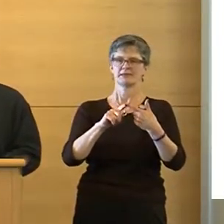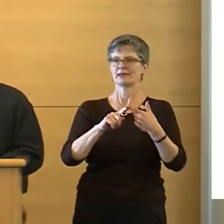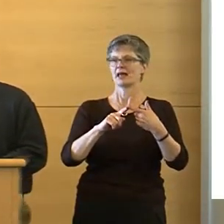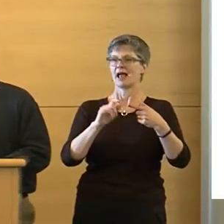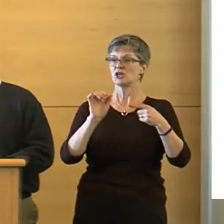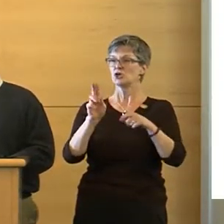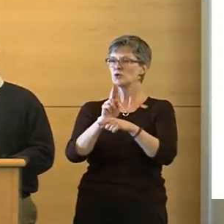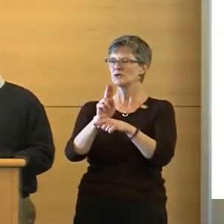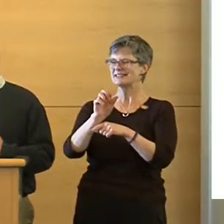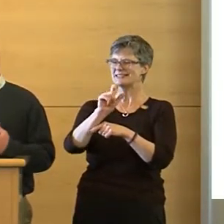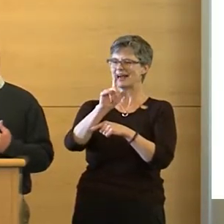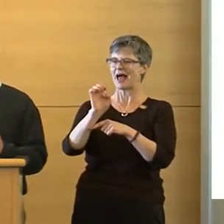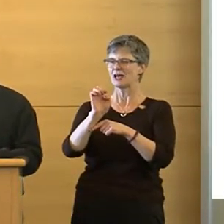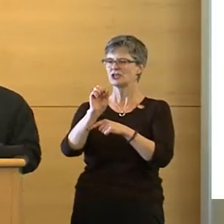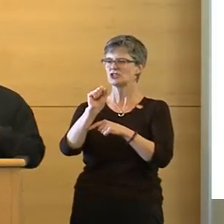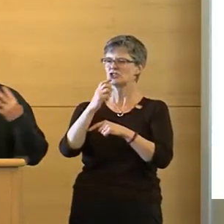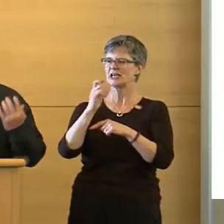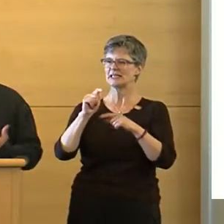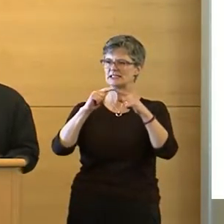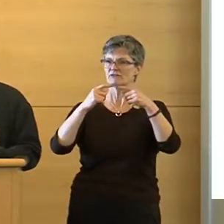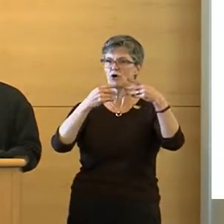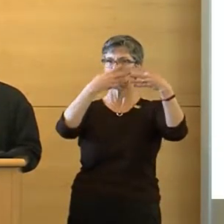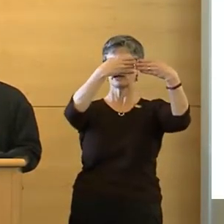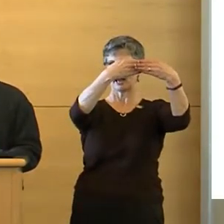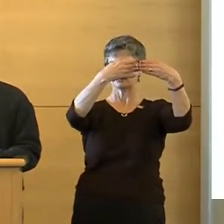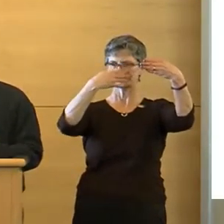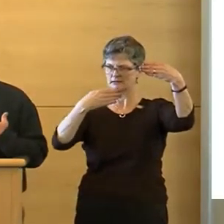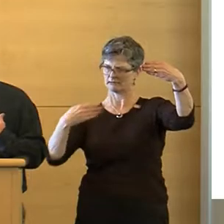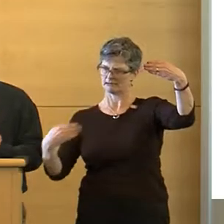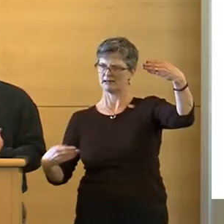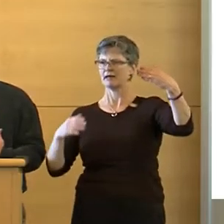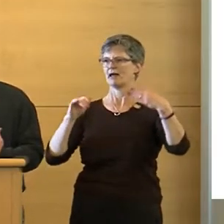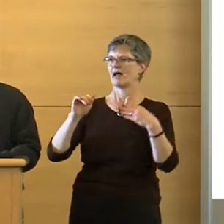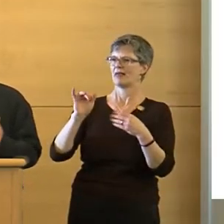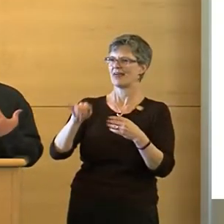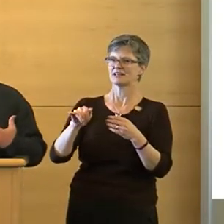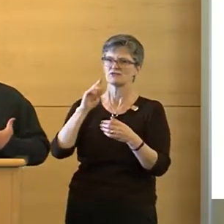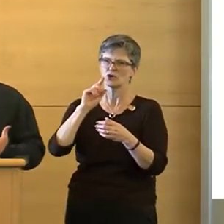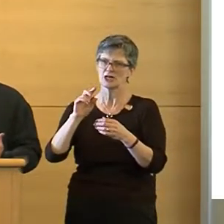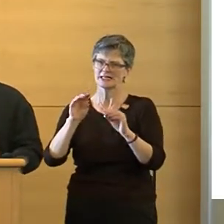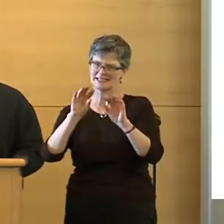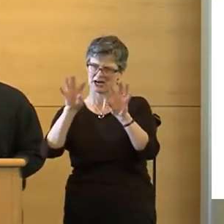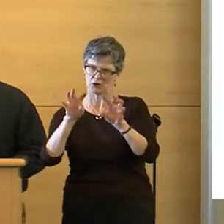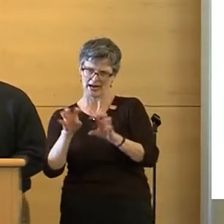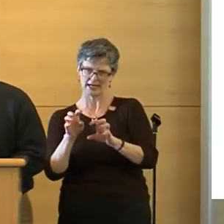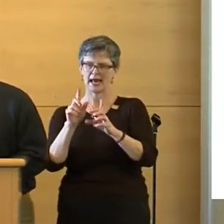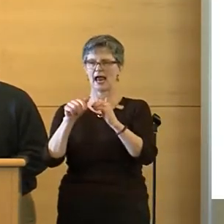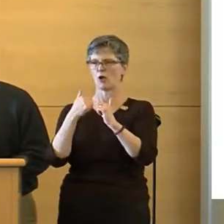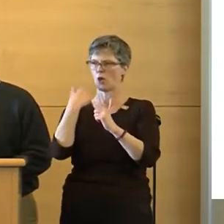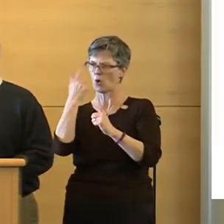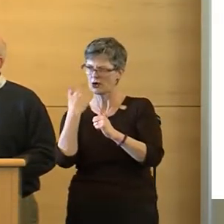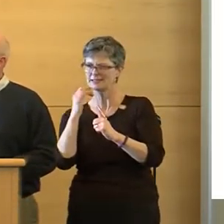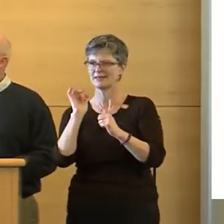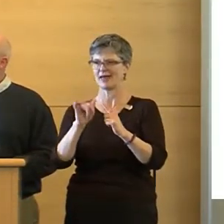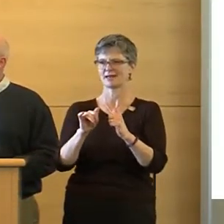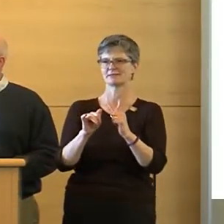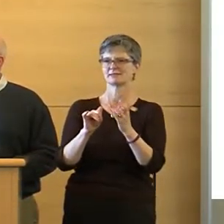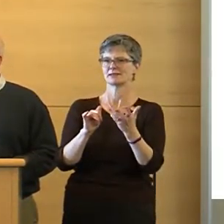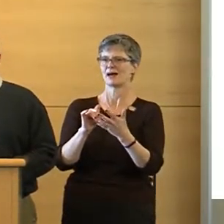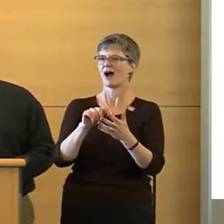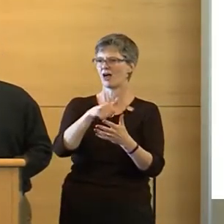specification and other standards and specifications that apply to the web. So HTML